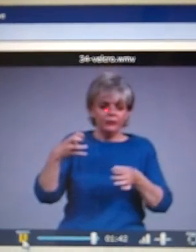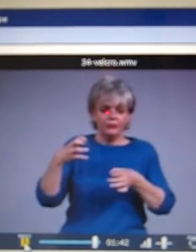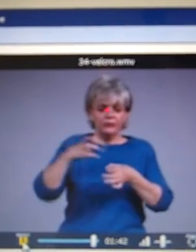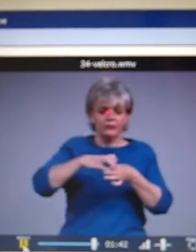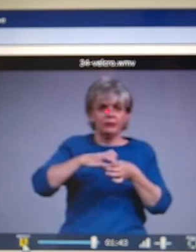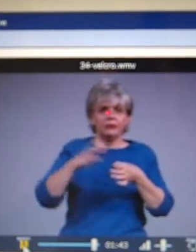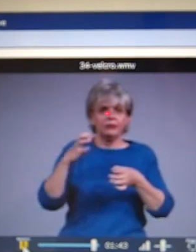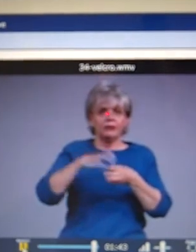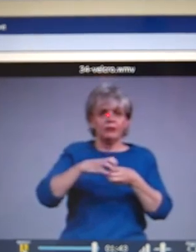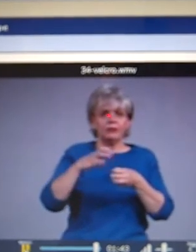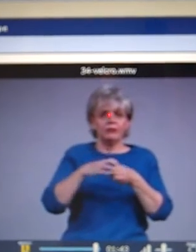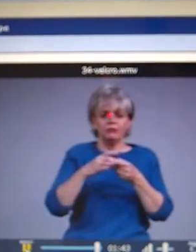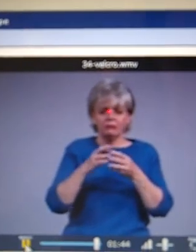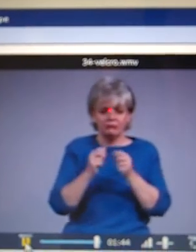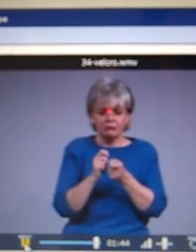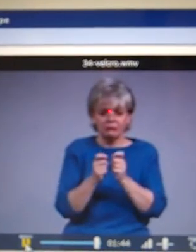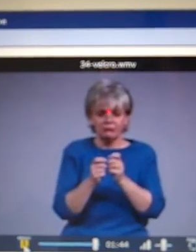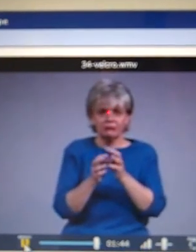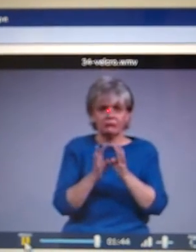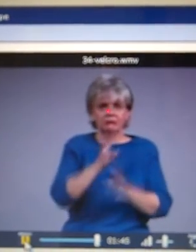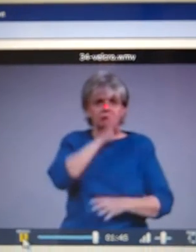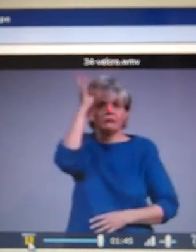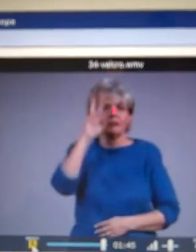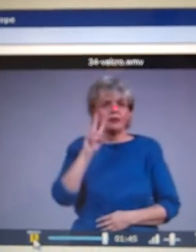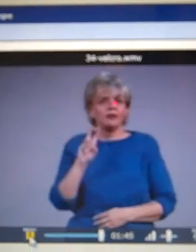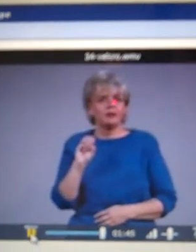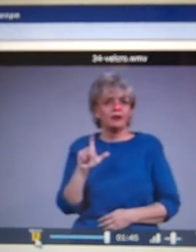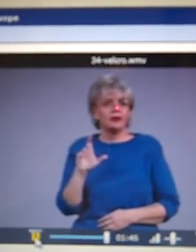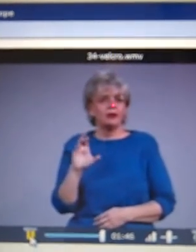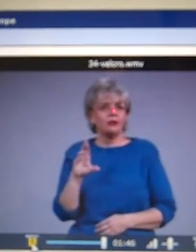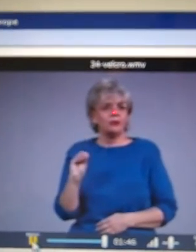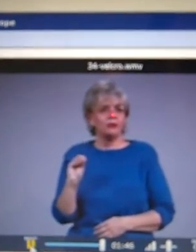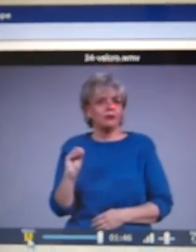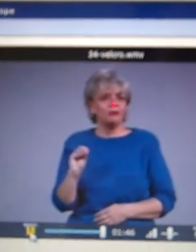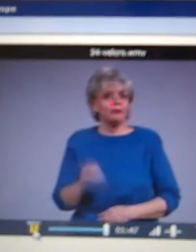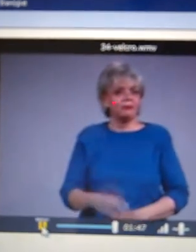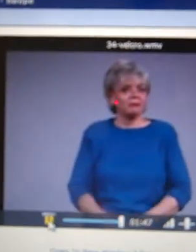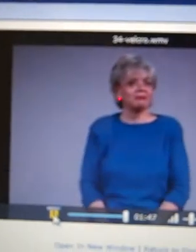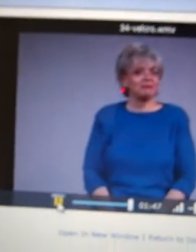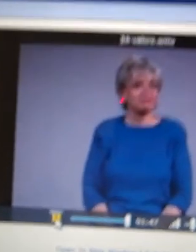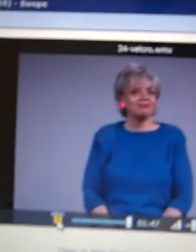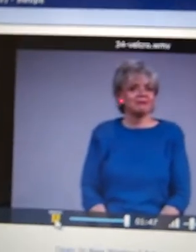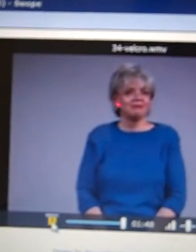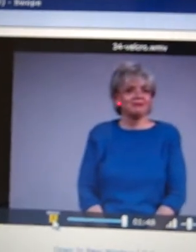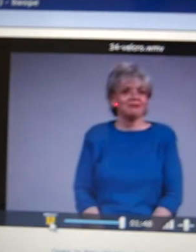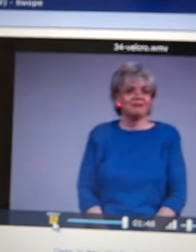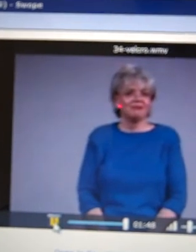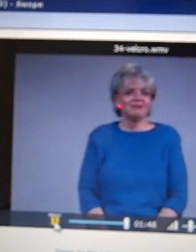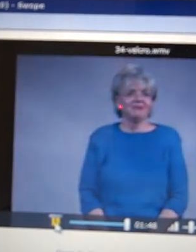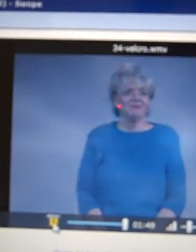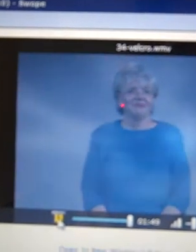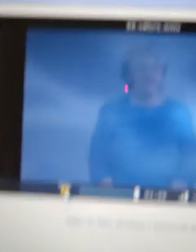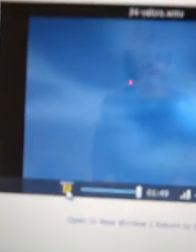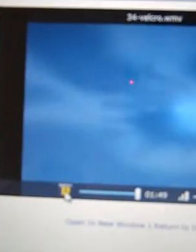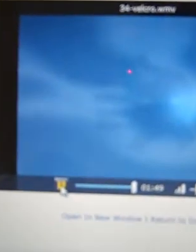stuck together. The hooks clipped on to the loops. That's how Velcro was invented.